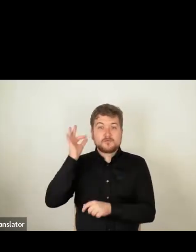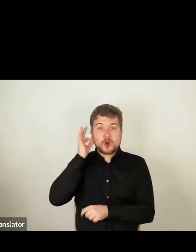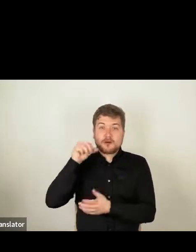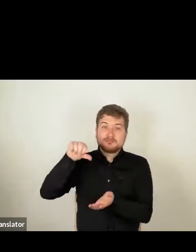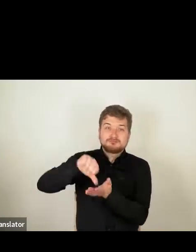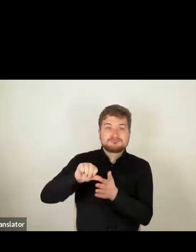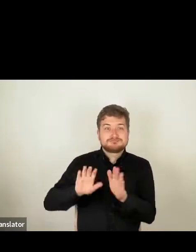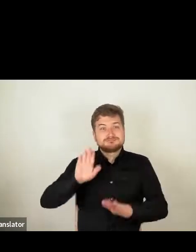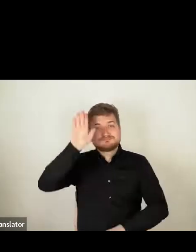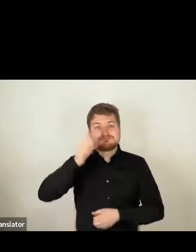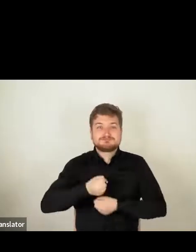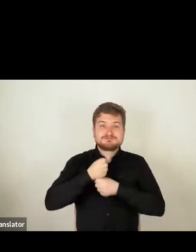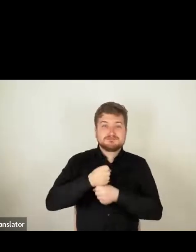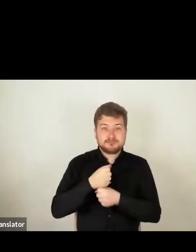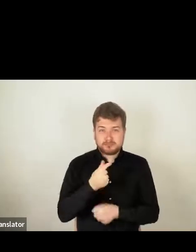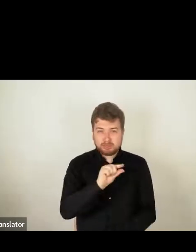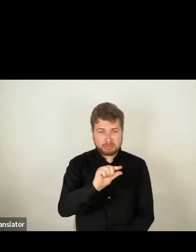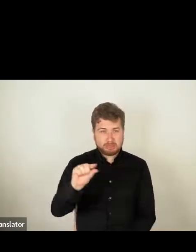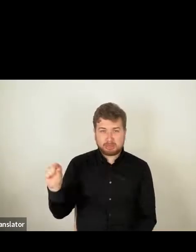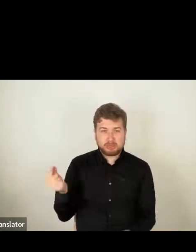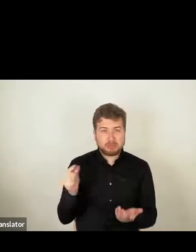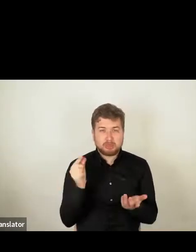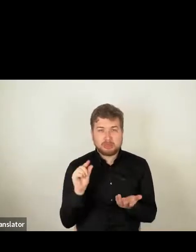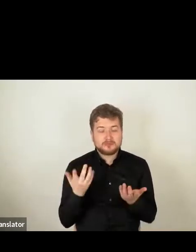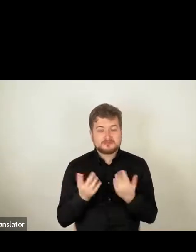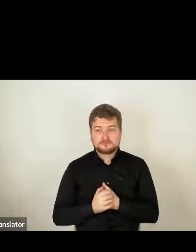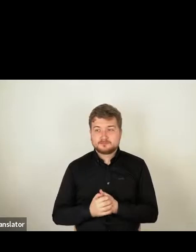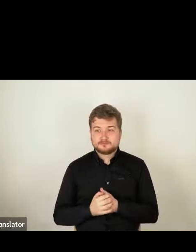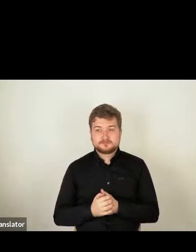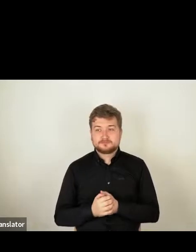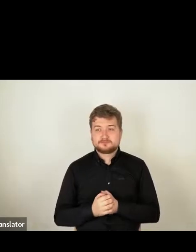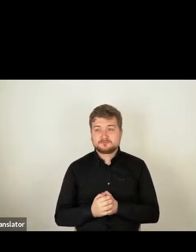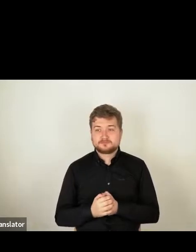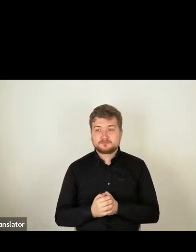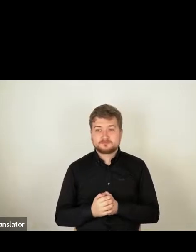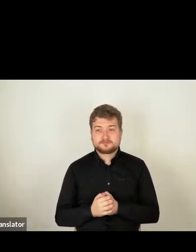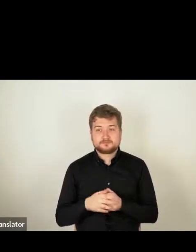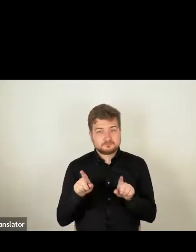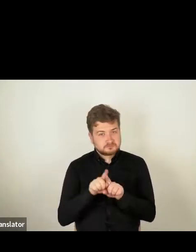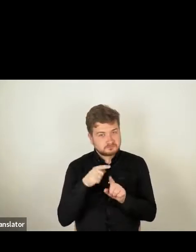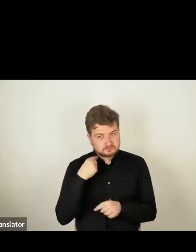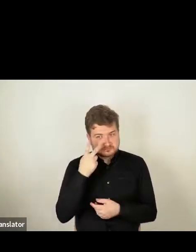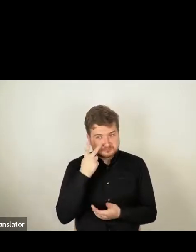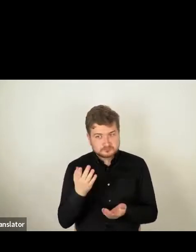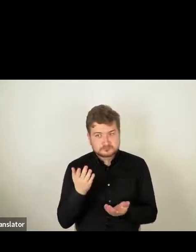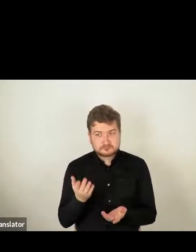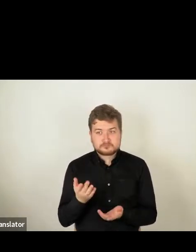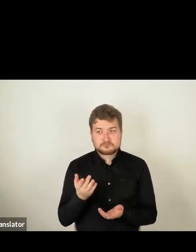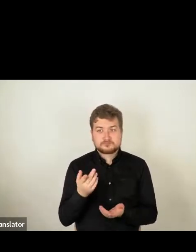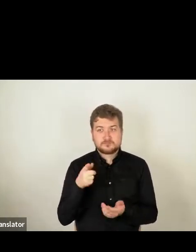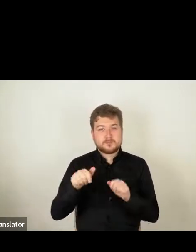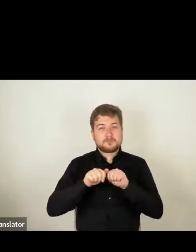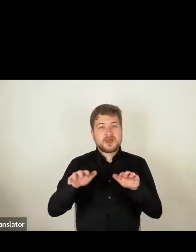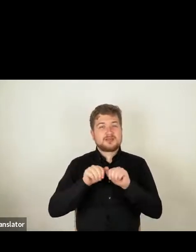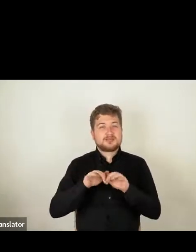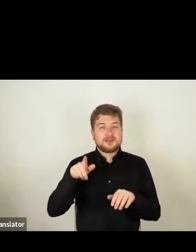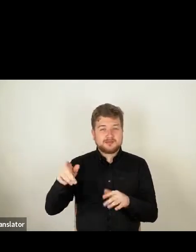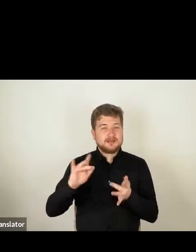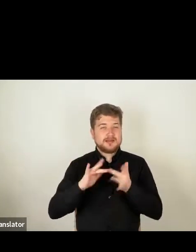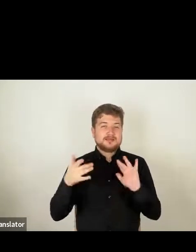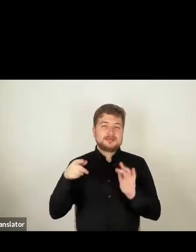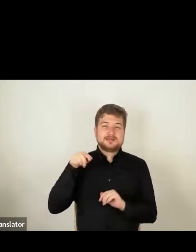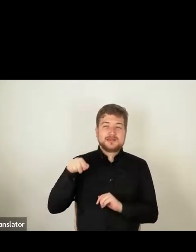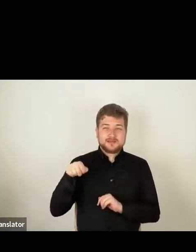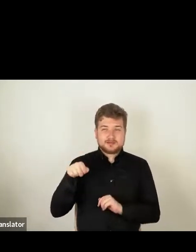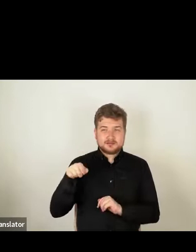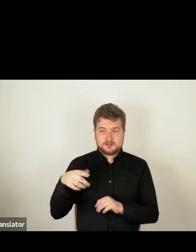great deal on social media of threats against women parliamentarians, of female women parliamentarians